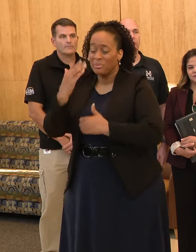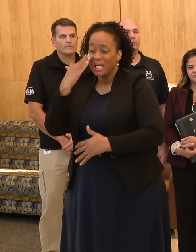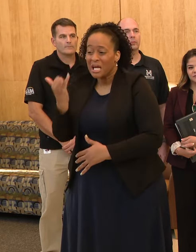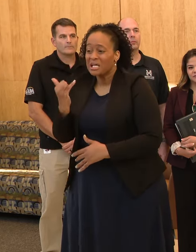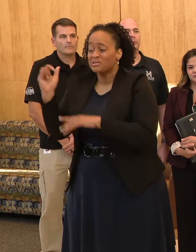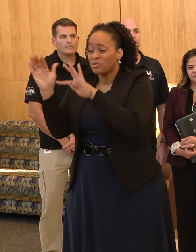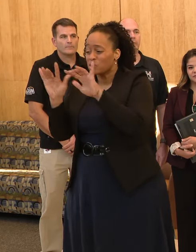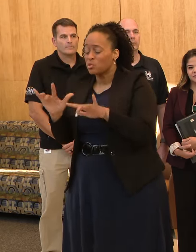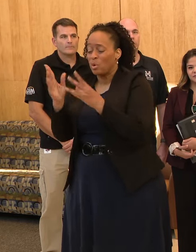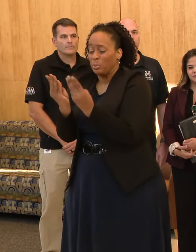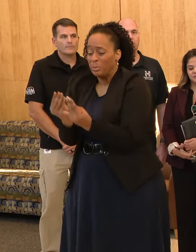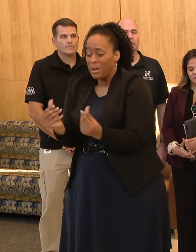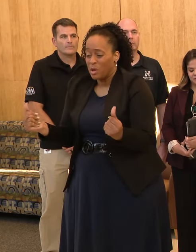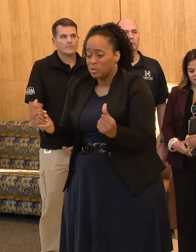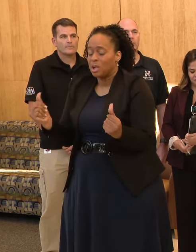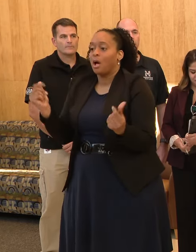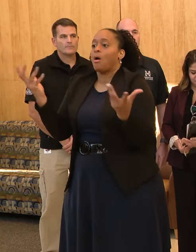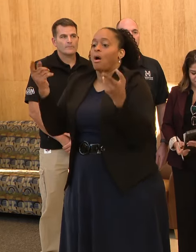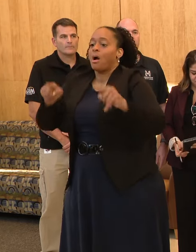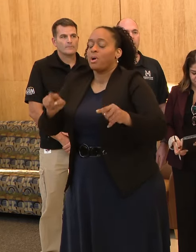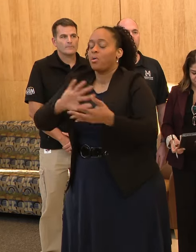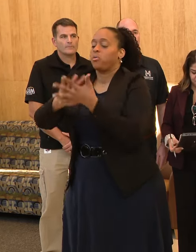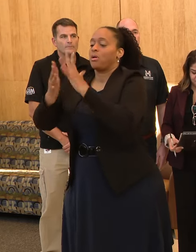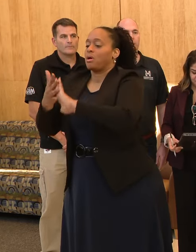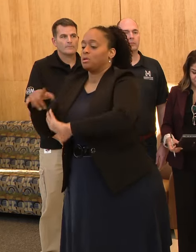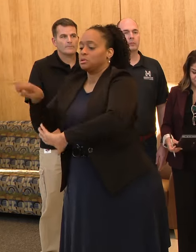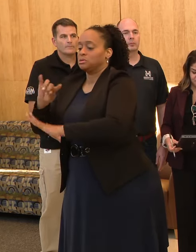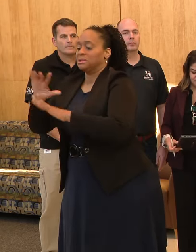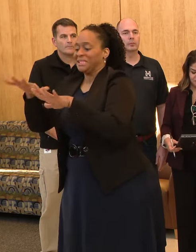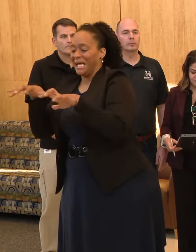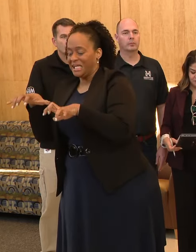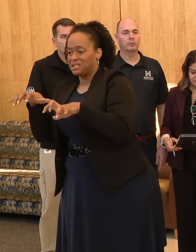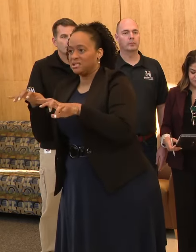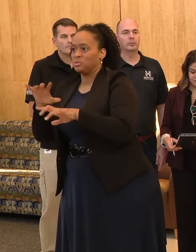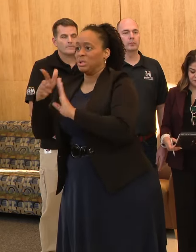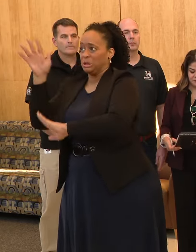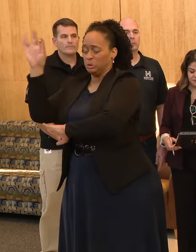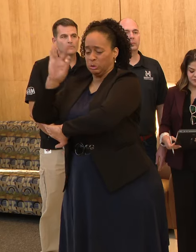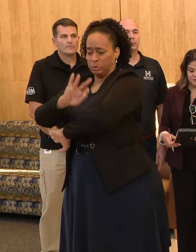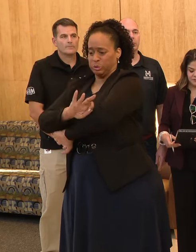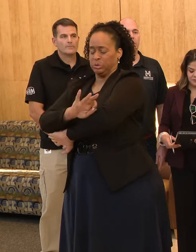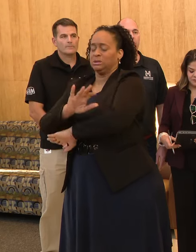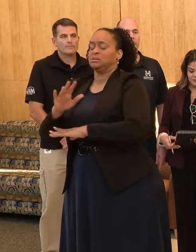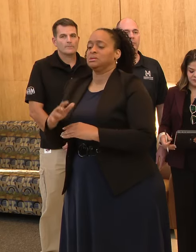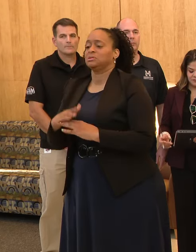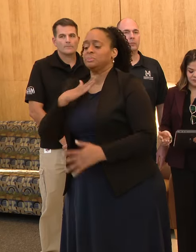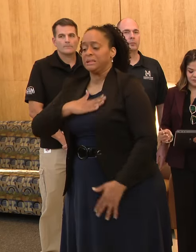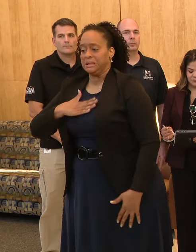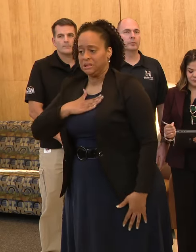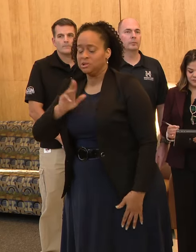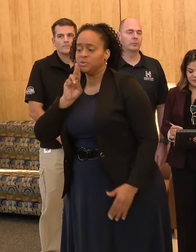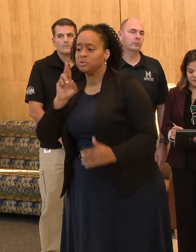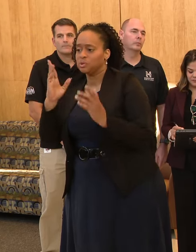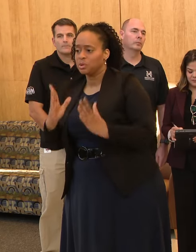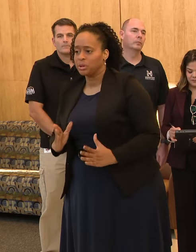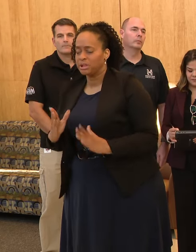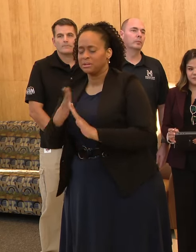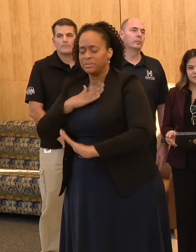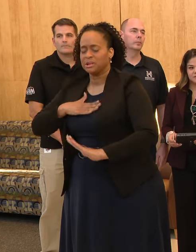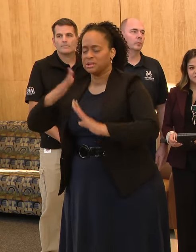snow will turn to ice as soon as the sun goes down. So please, Houstonians, hear